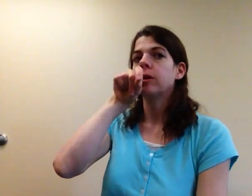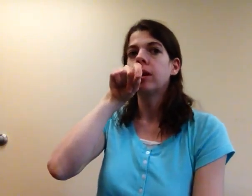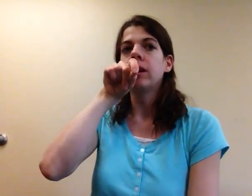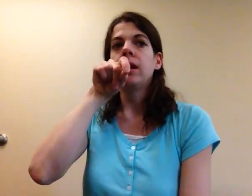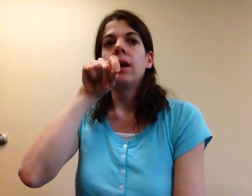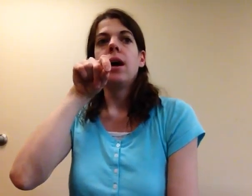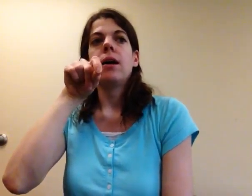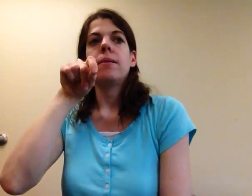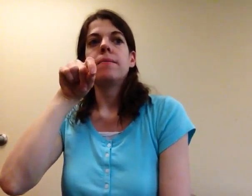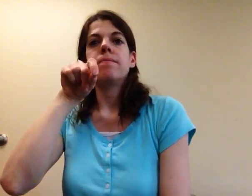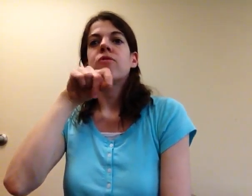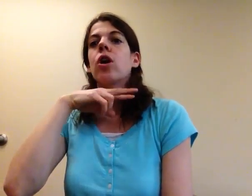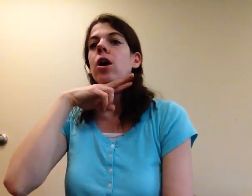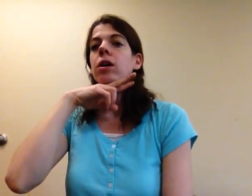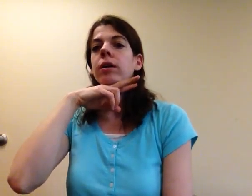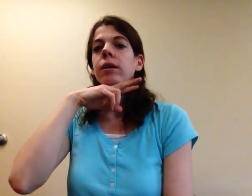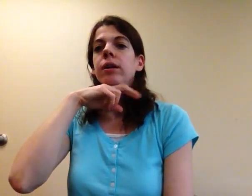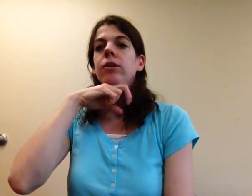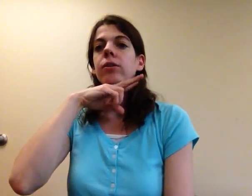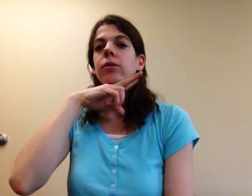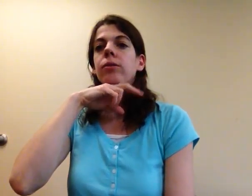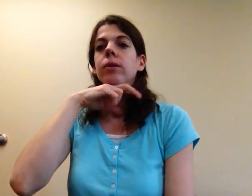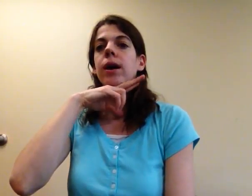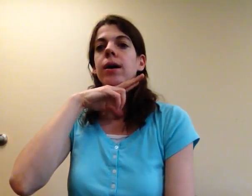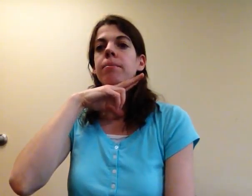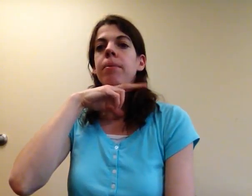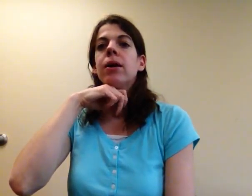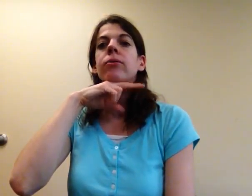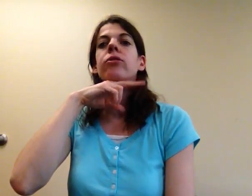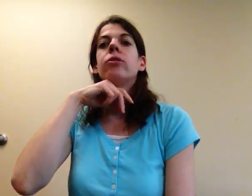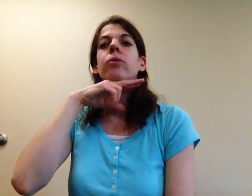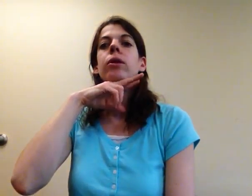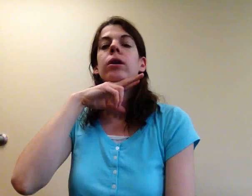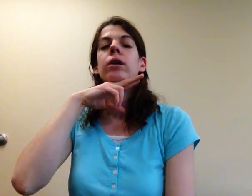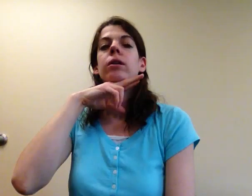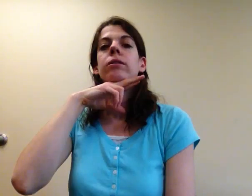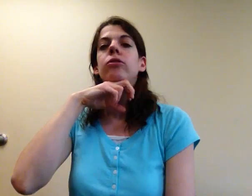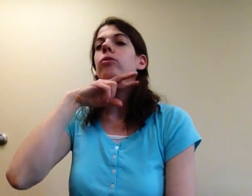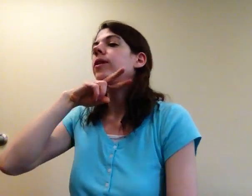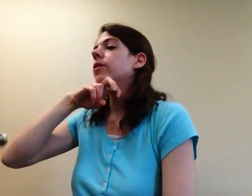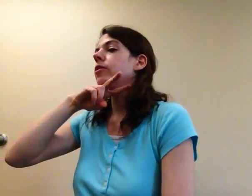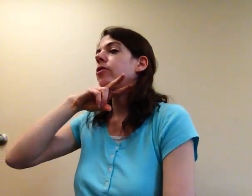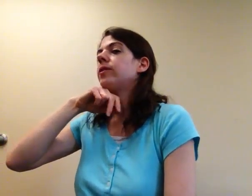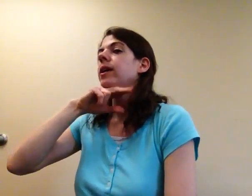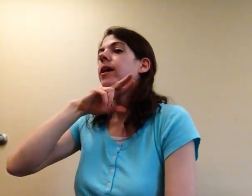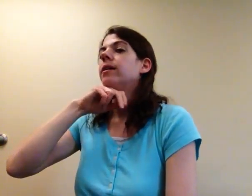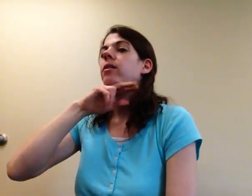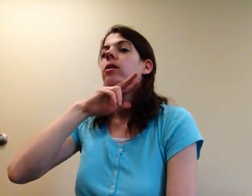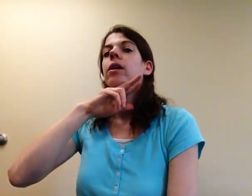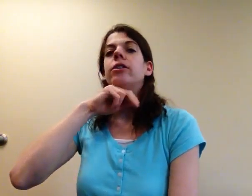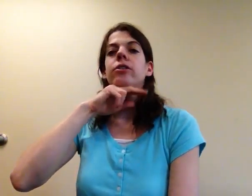bird. Frog, you bounce your two fingers, your V hand, under your